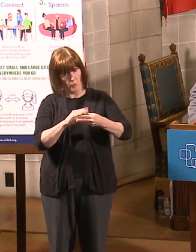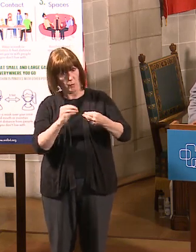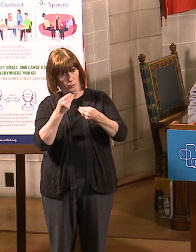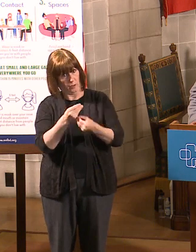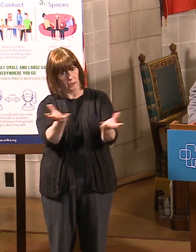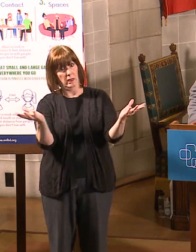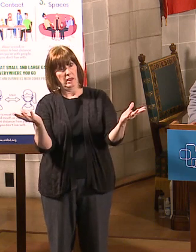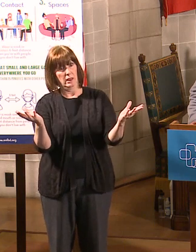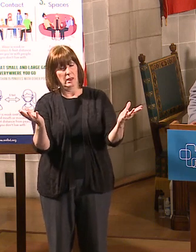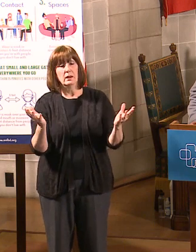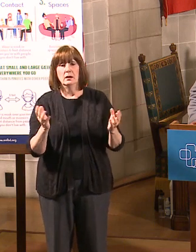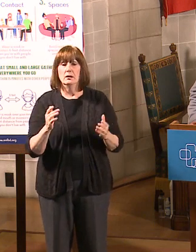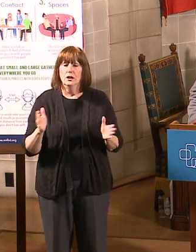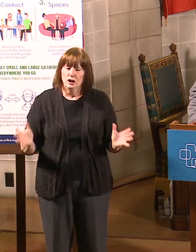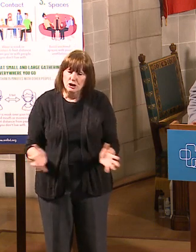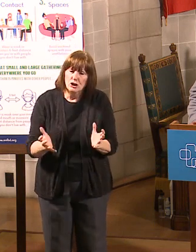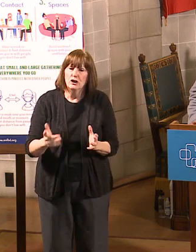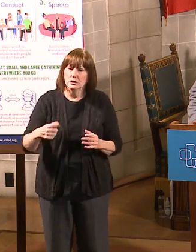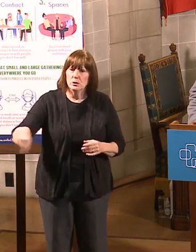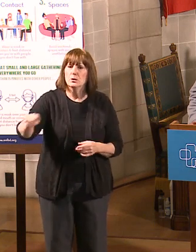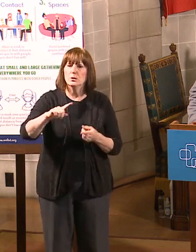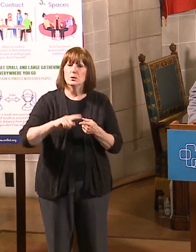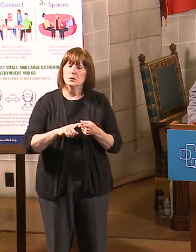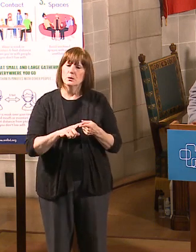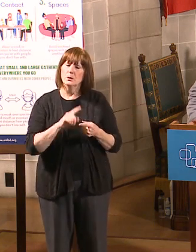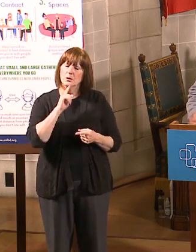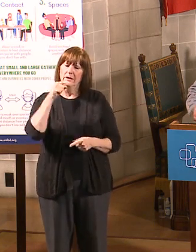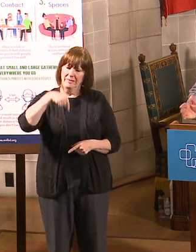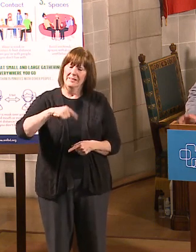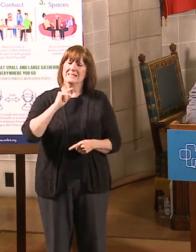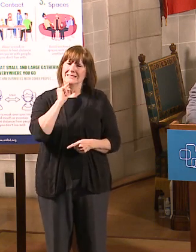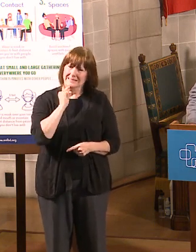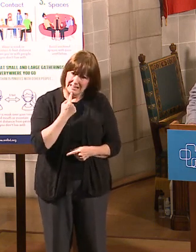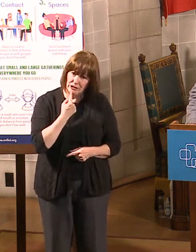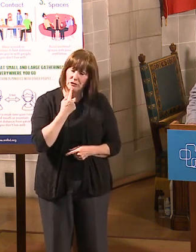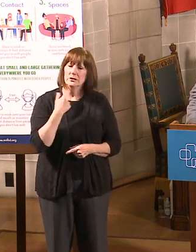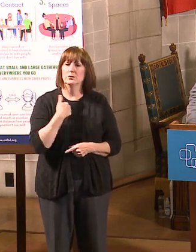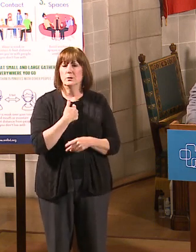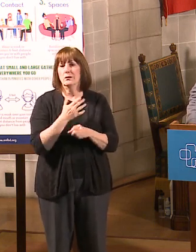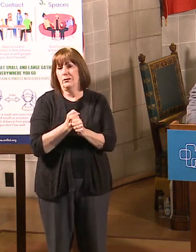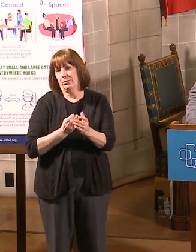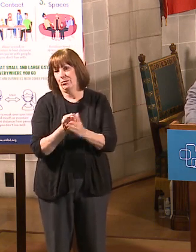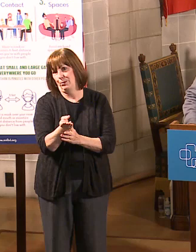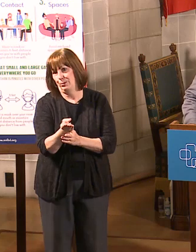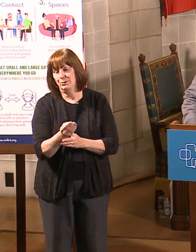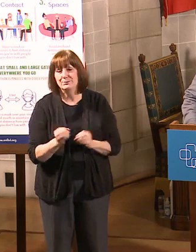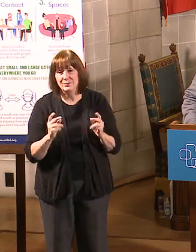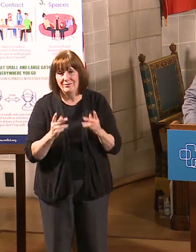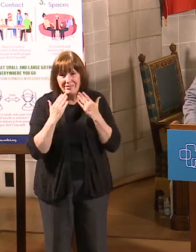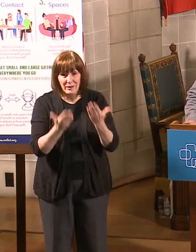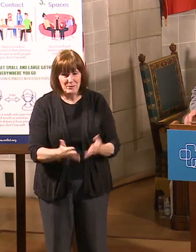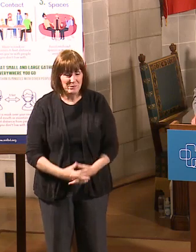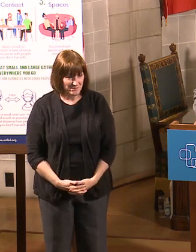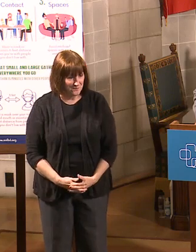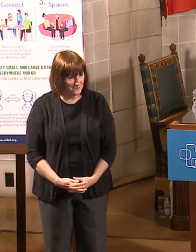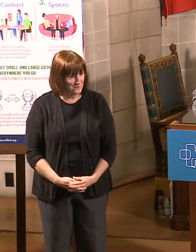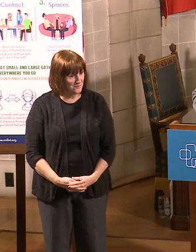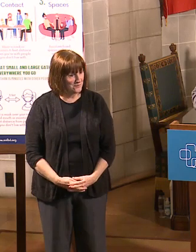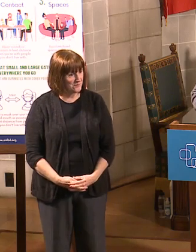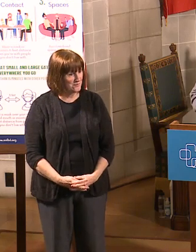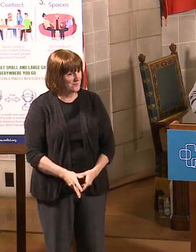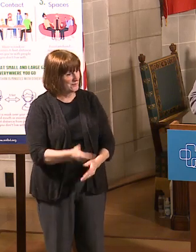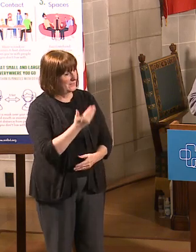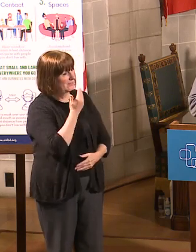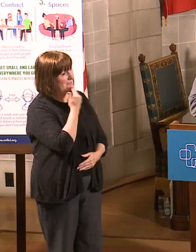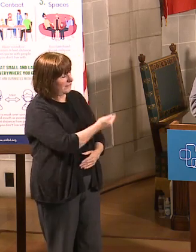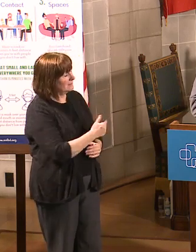can encourage others to take this serious so we can get through this epidemic. Thank you. Great. Thanks very